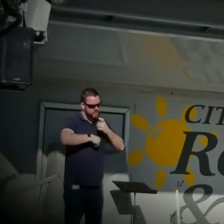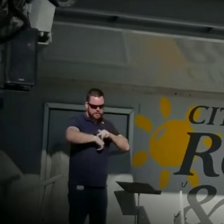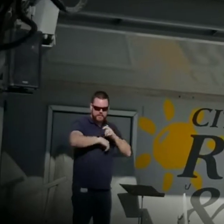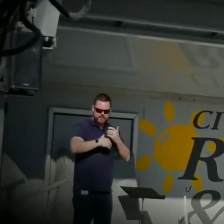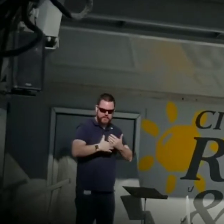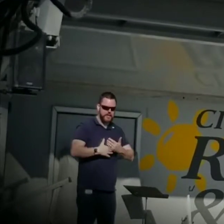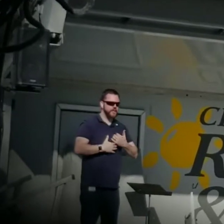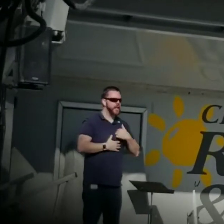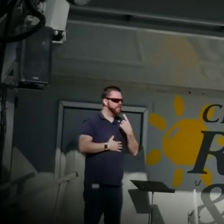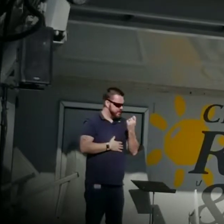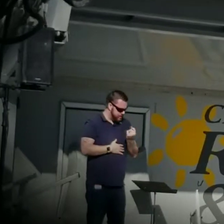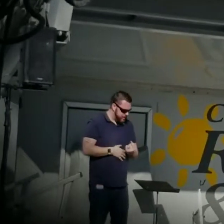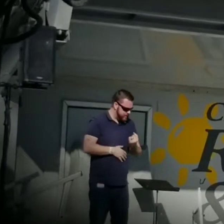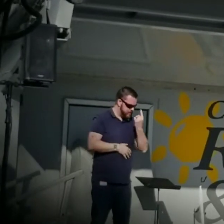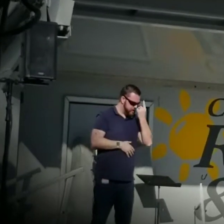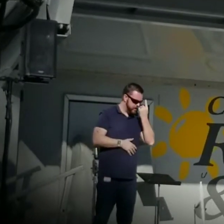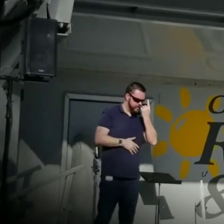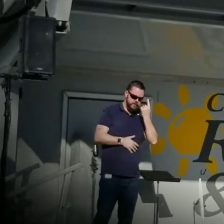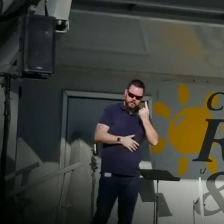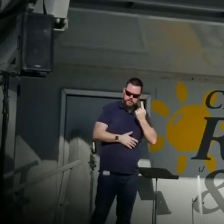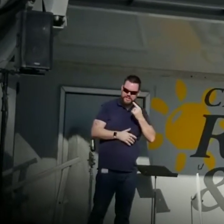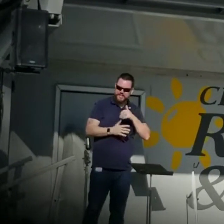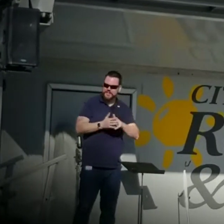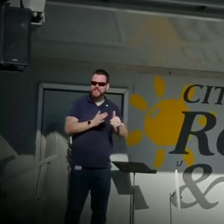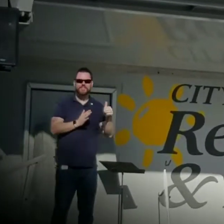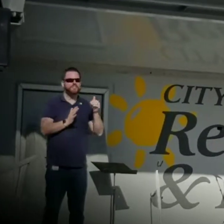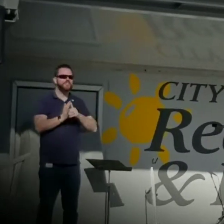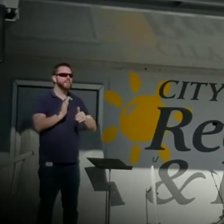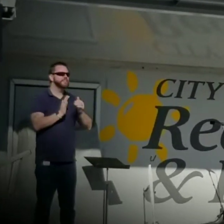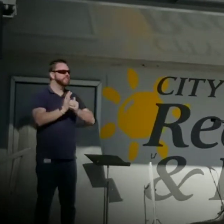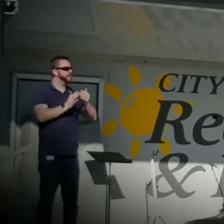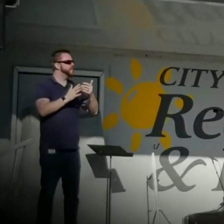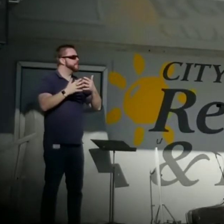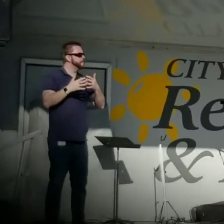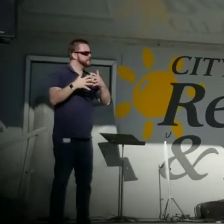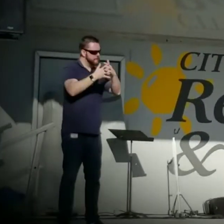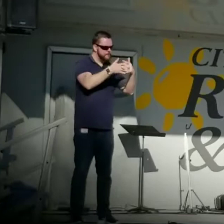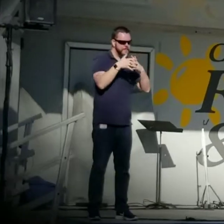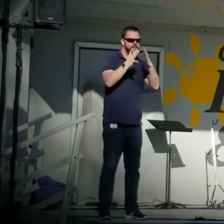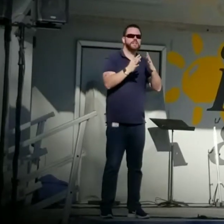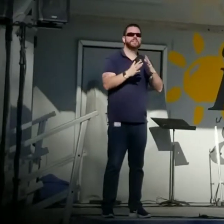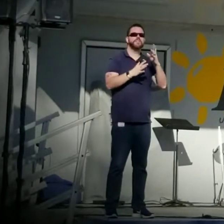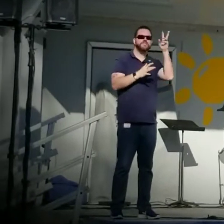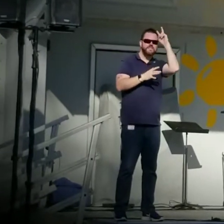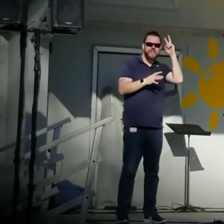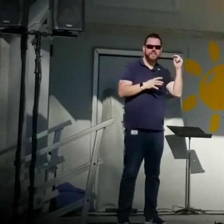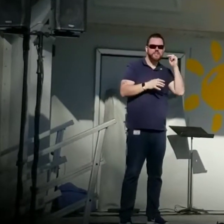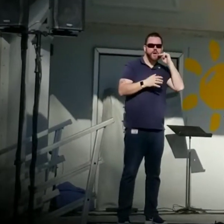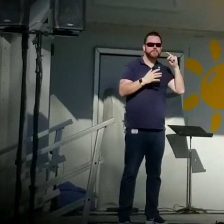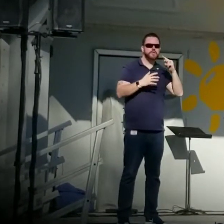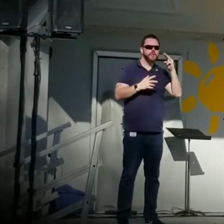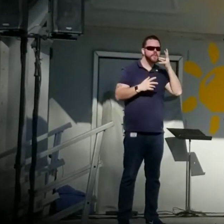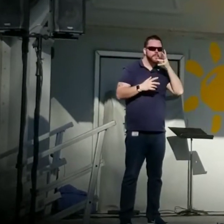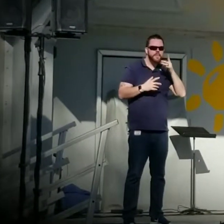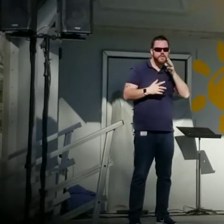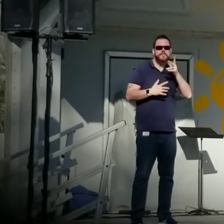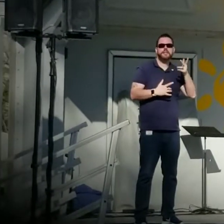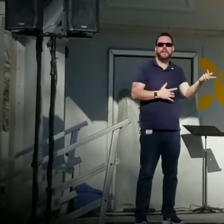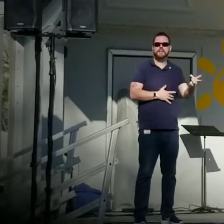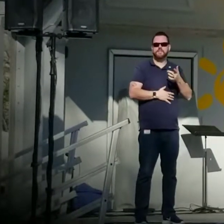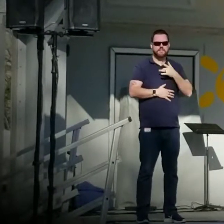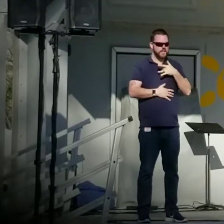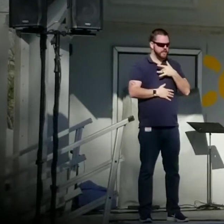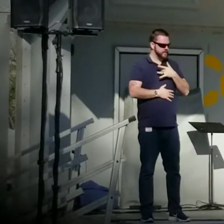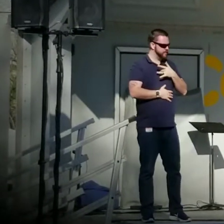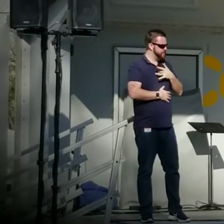now had a sense of what those thousands of American and Vietnamese mothers were feeling.